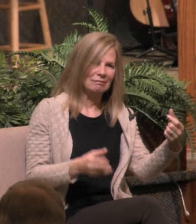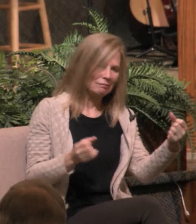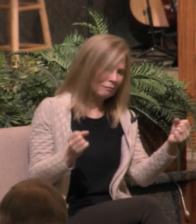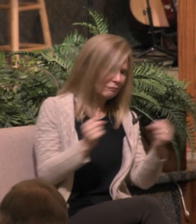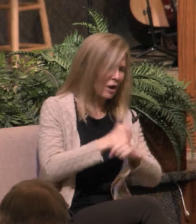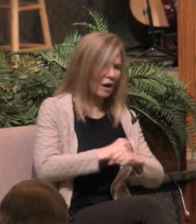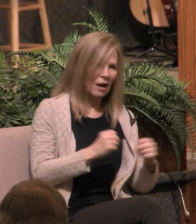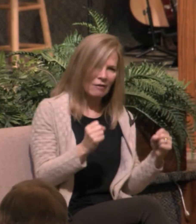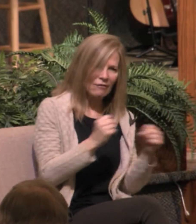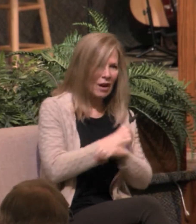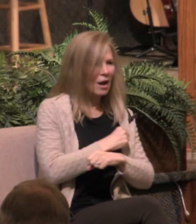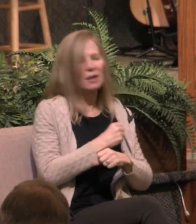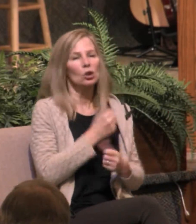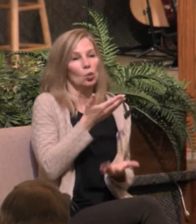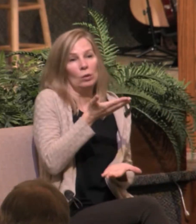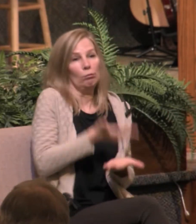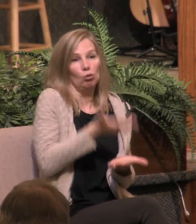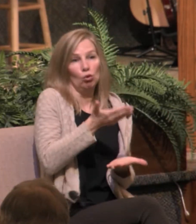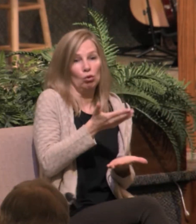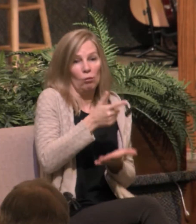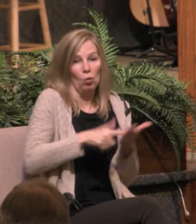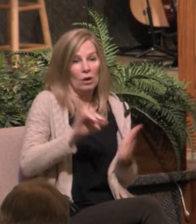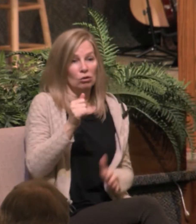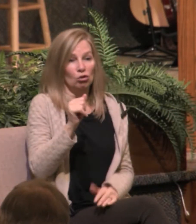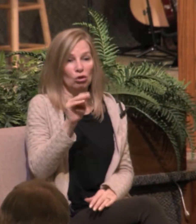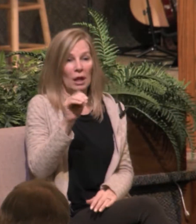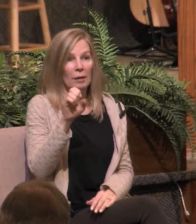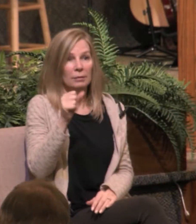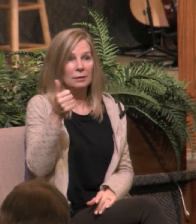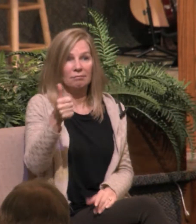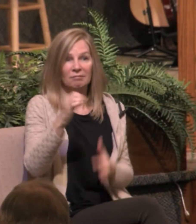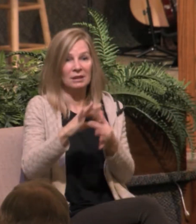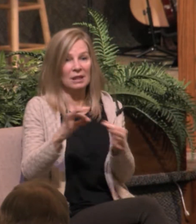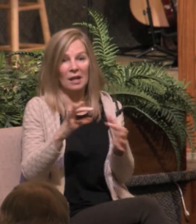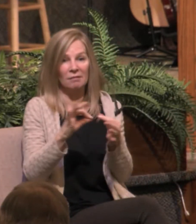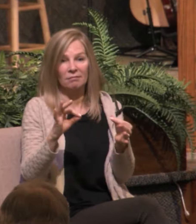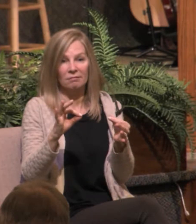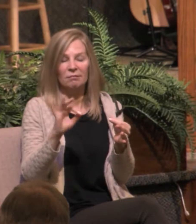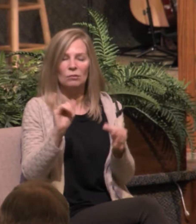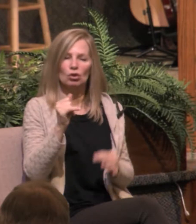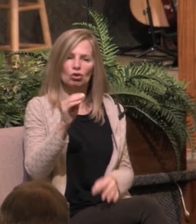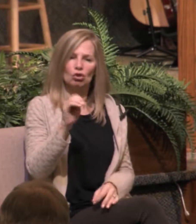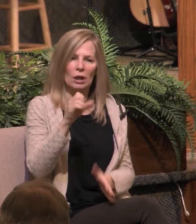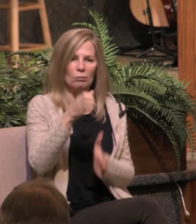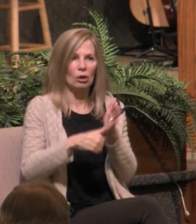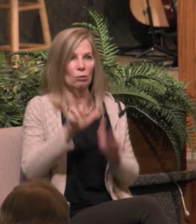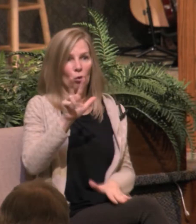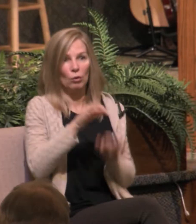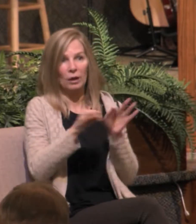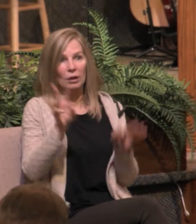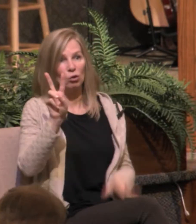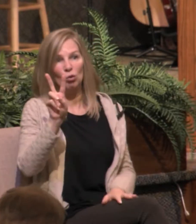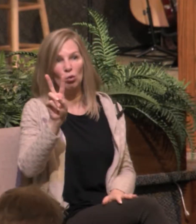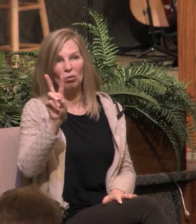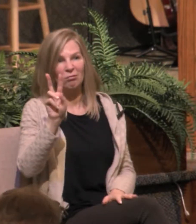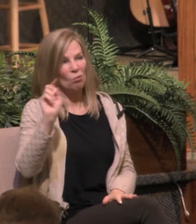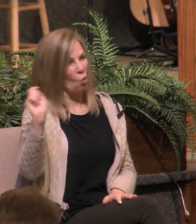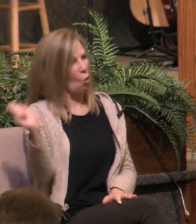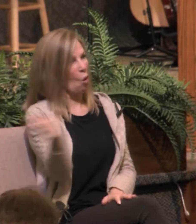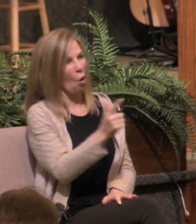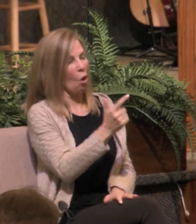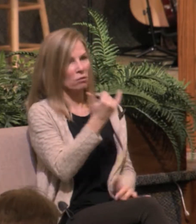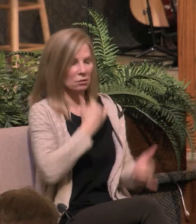We prove the reality of what the Apostle James said, the first part of James 3:2, "For we all stumble in